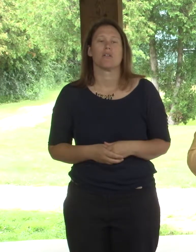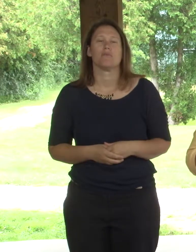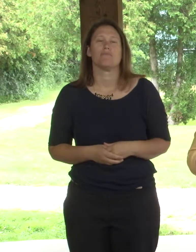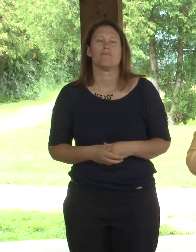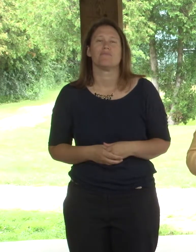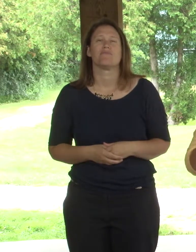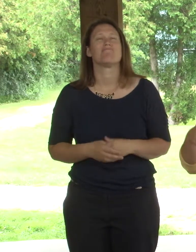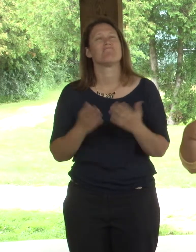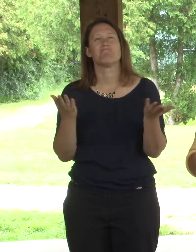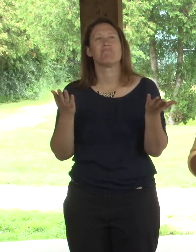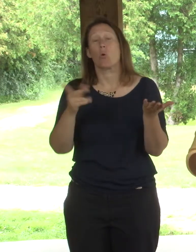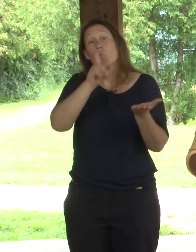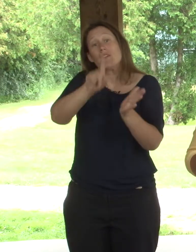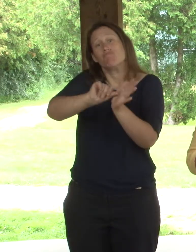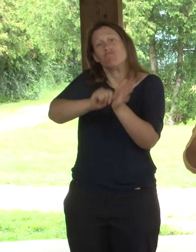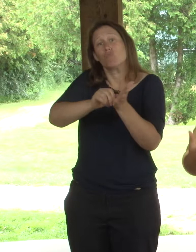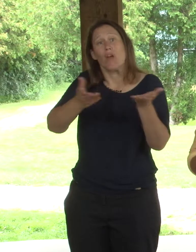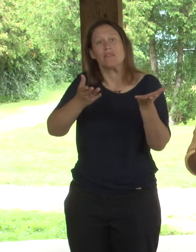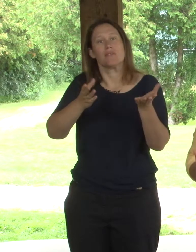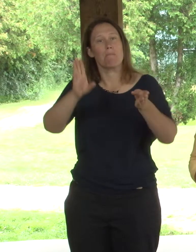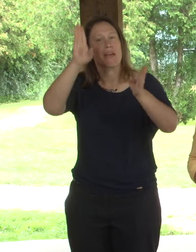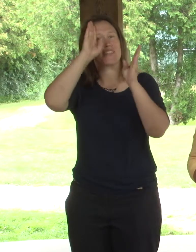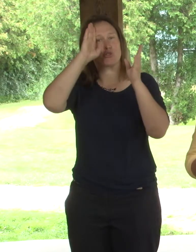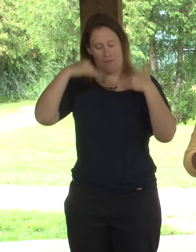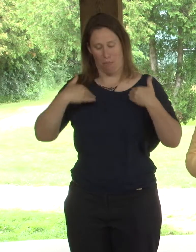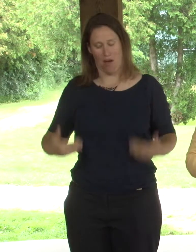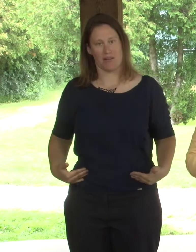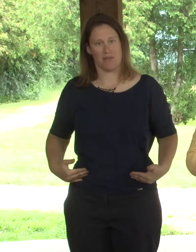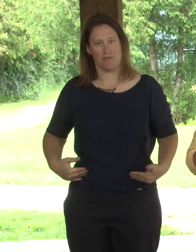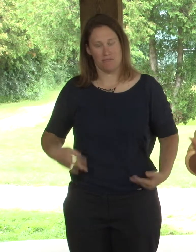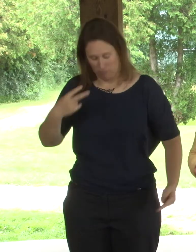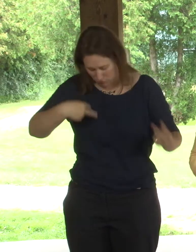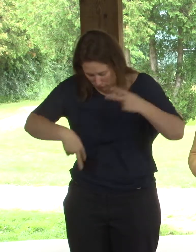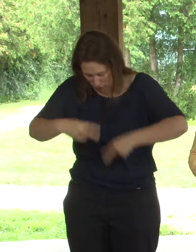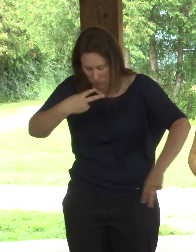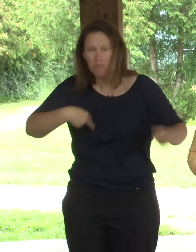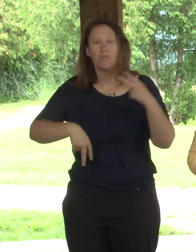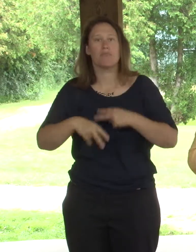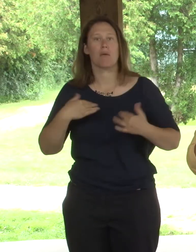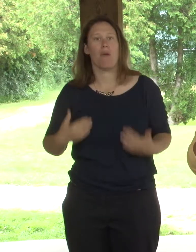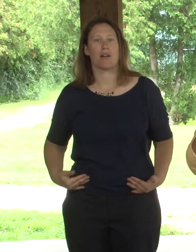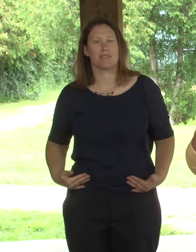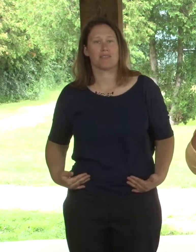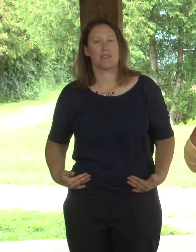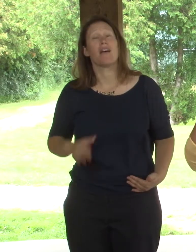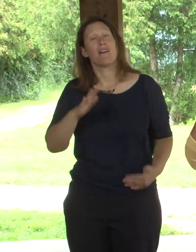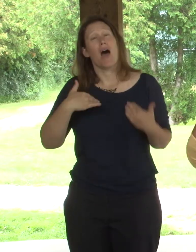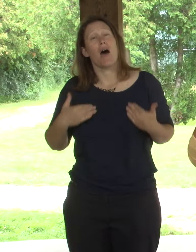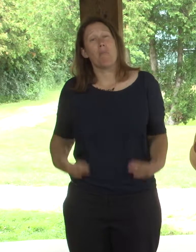to pay attention to their body and the signs and the symptoms that our body is giving off, because they